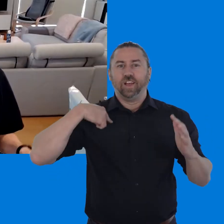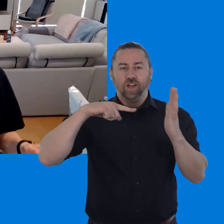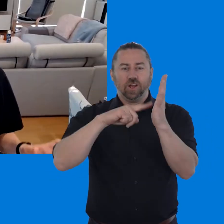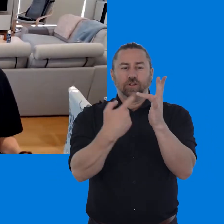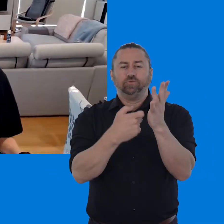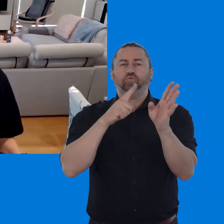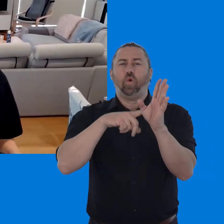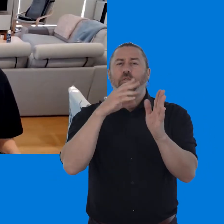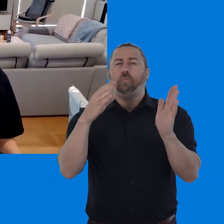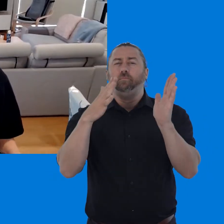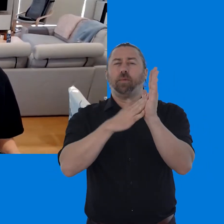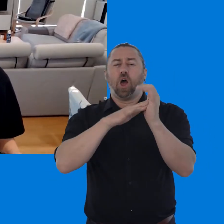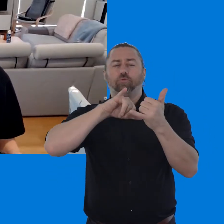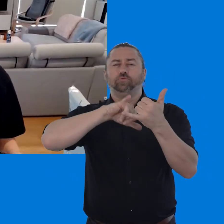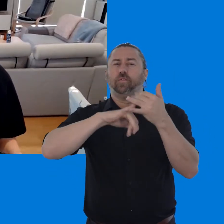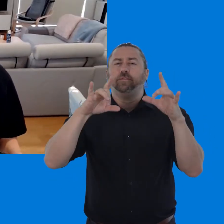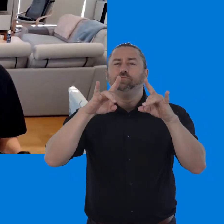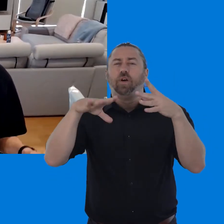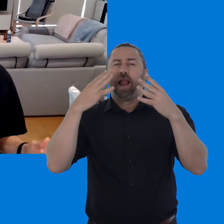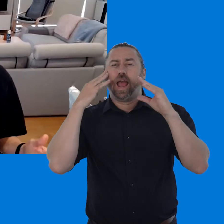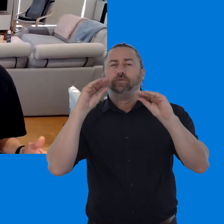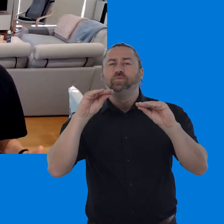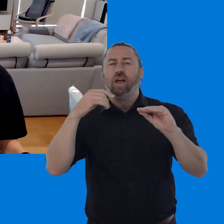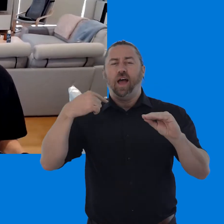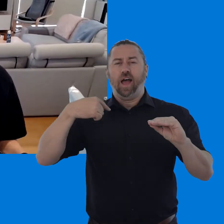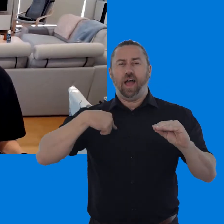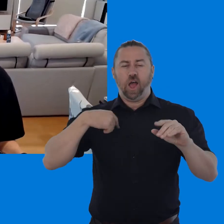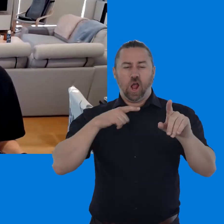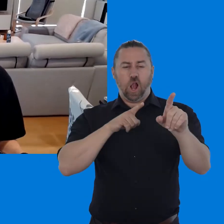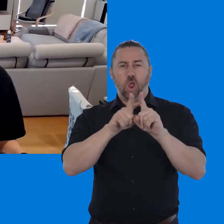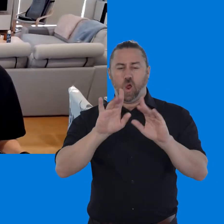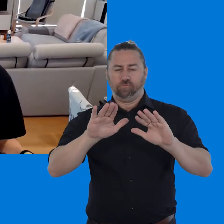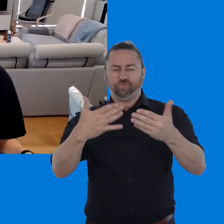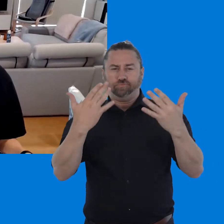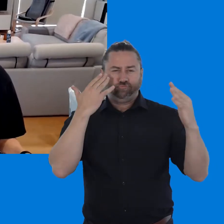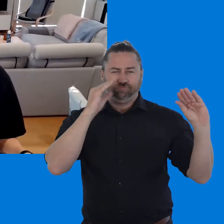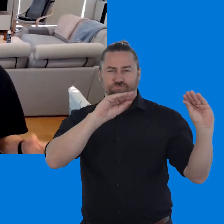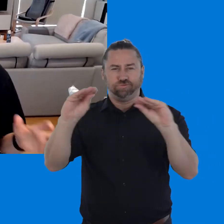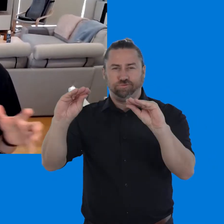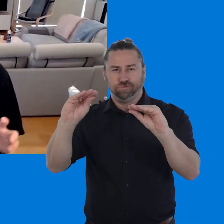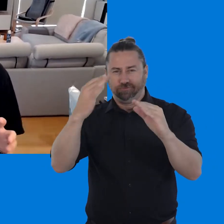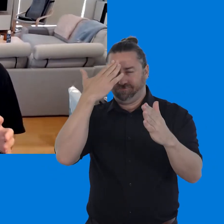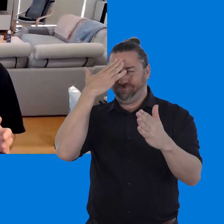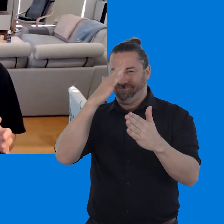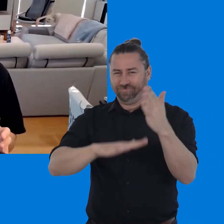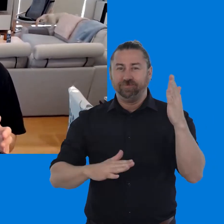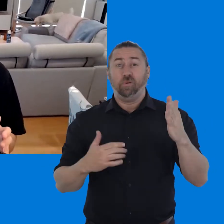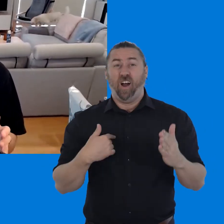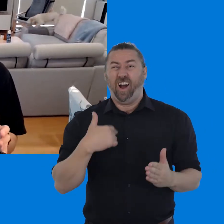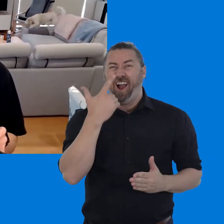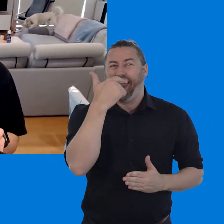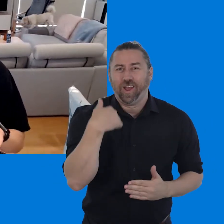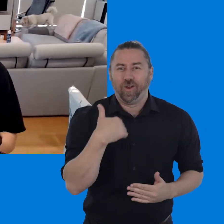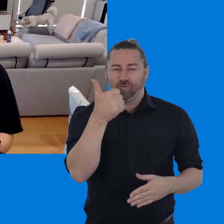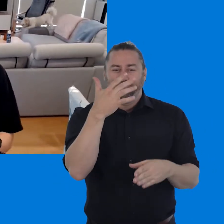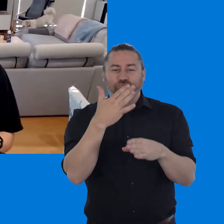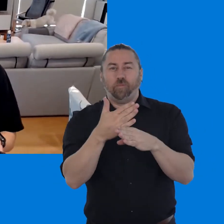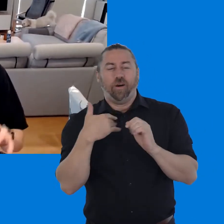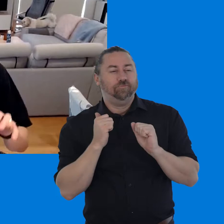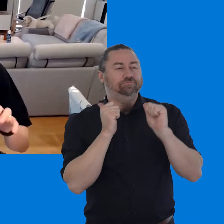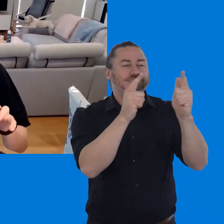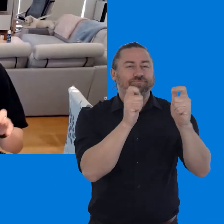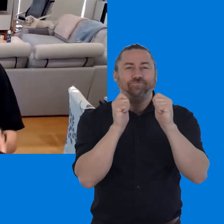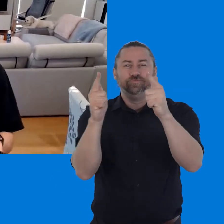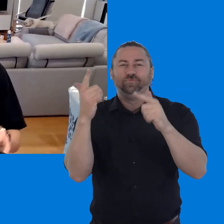G'day, I'm Troy from Microsoft Australia Education. I'm a learning delivery specialist, which means I get the really cool job of going to